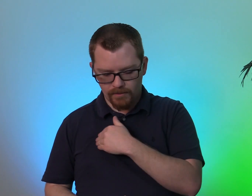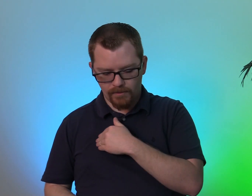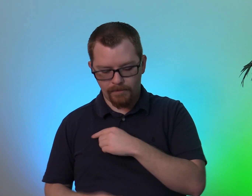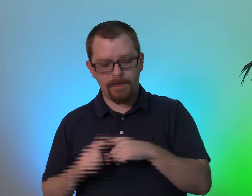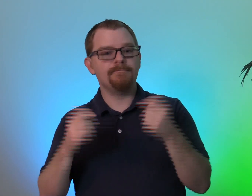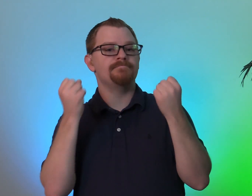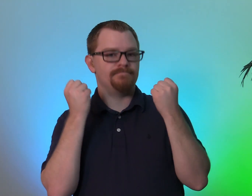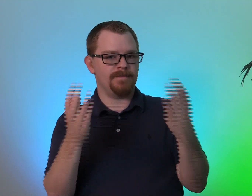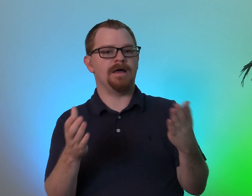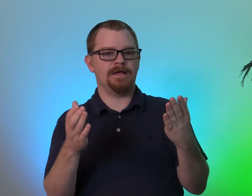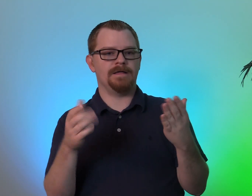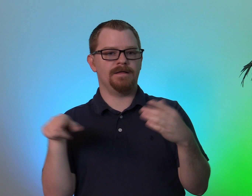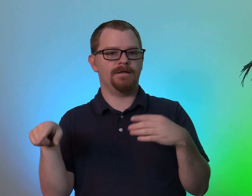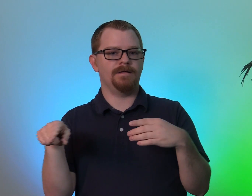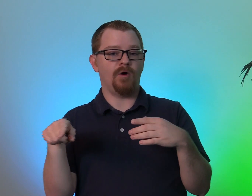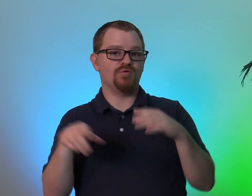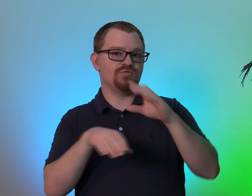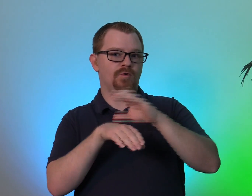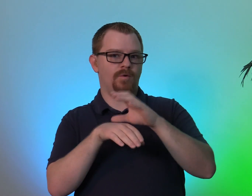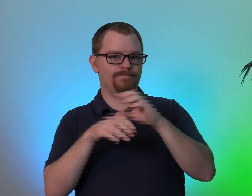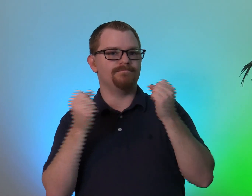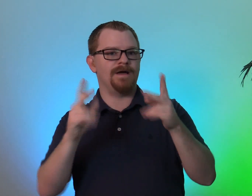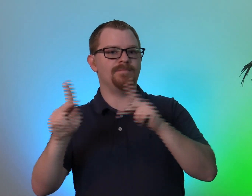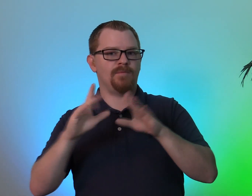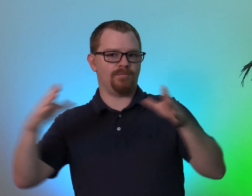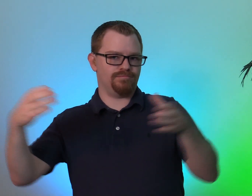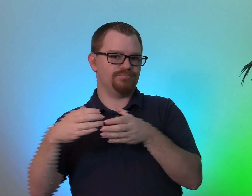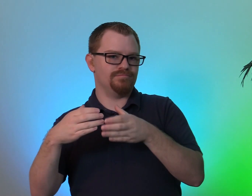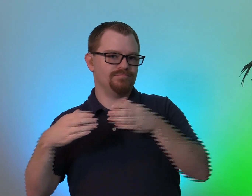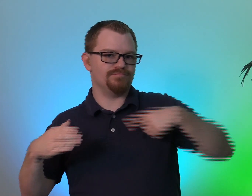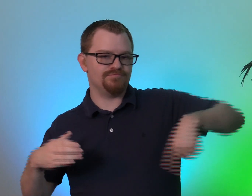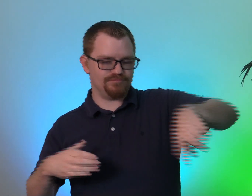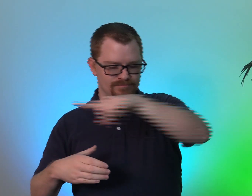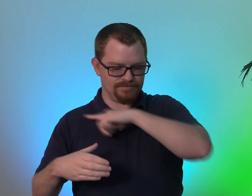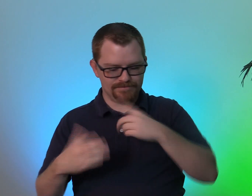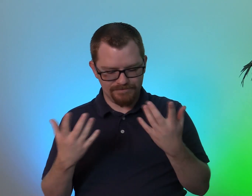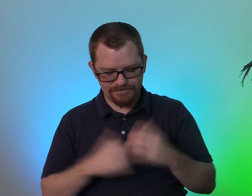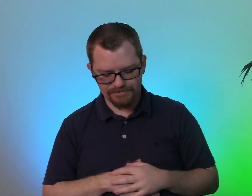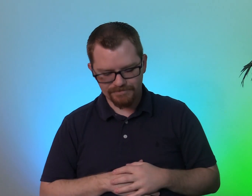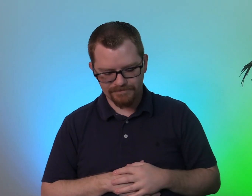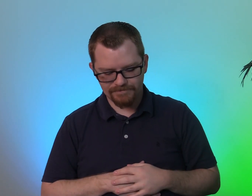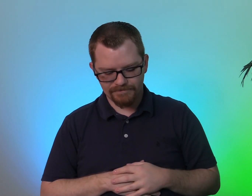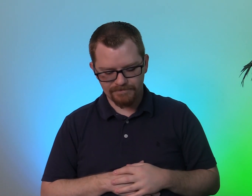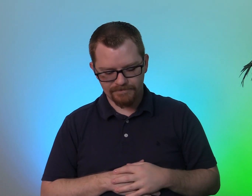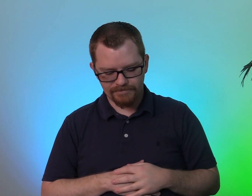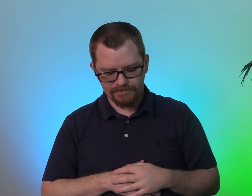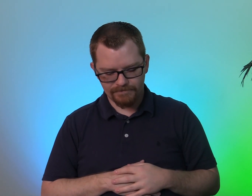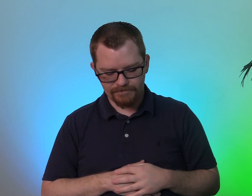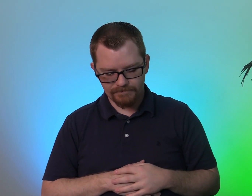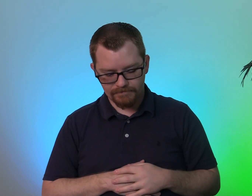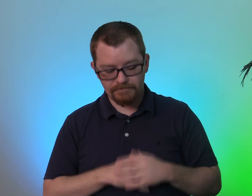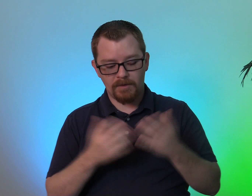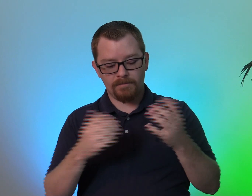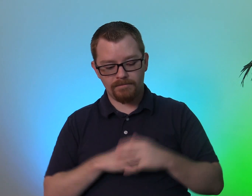member, but many. Now the church, many people, that's us.